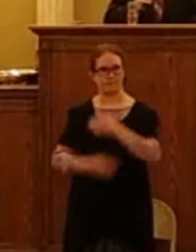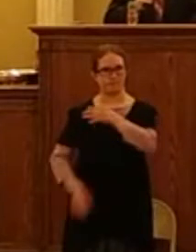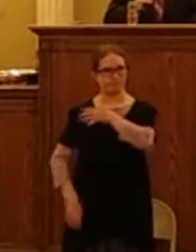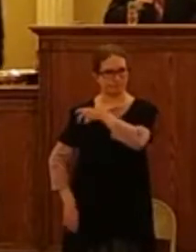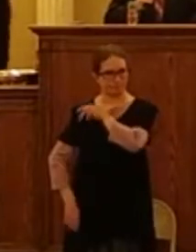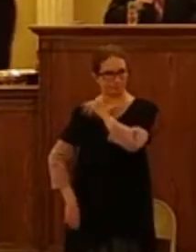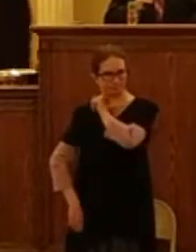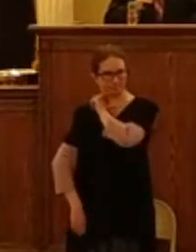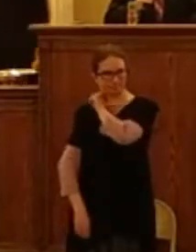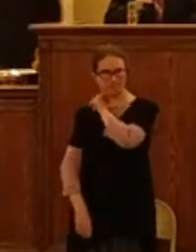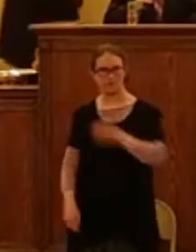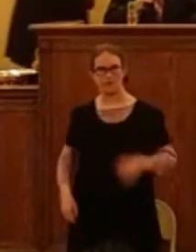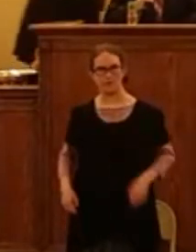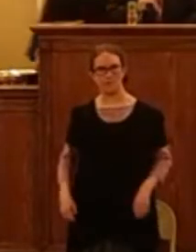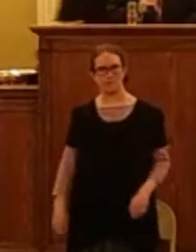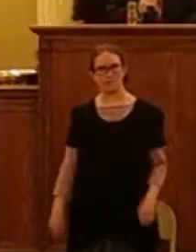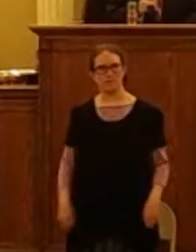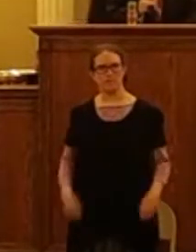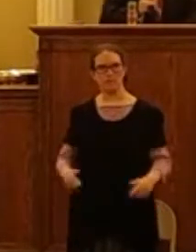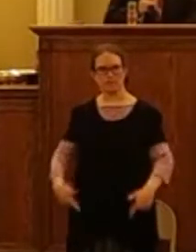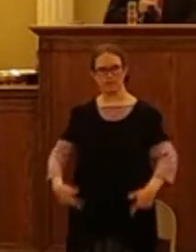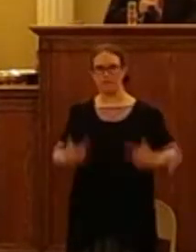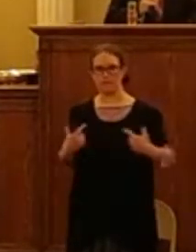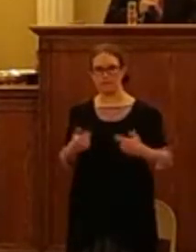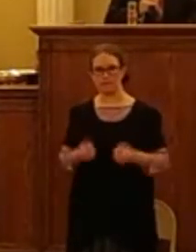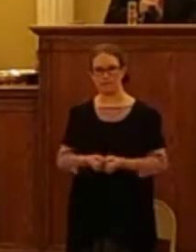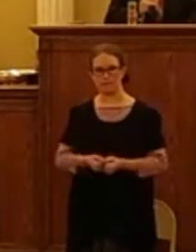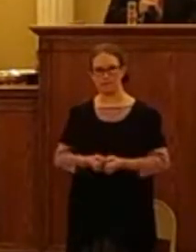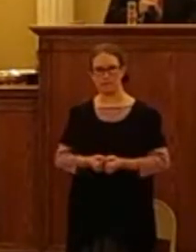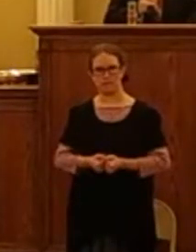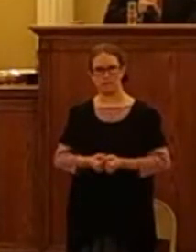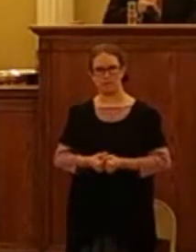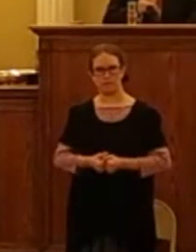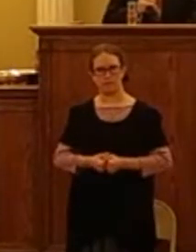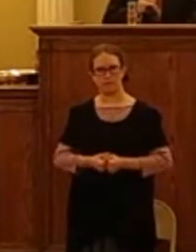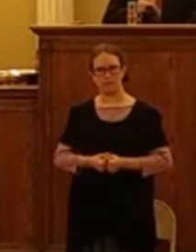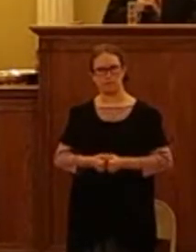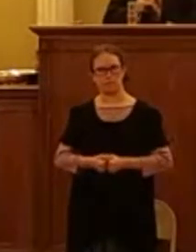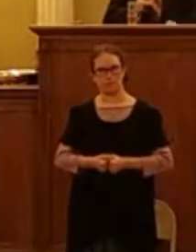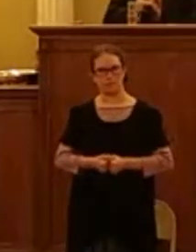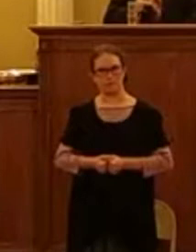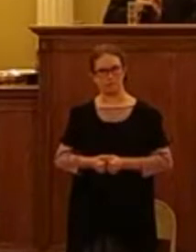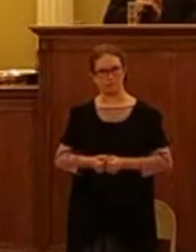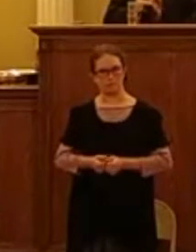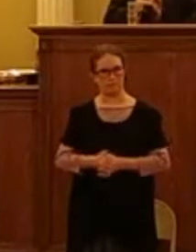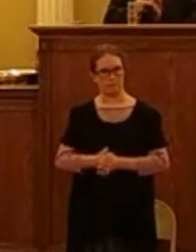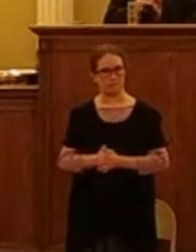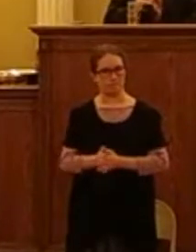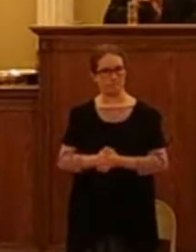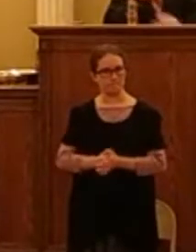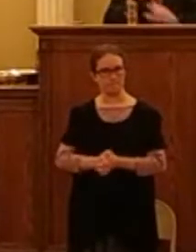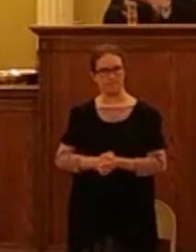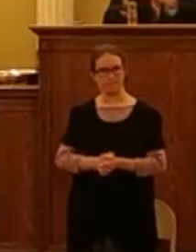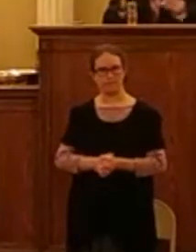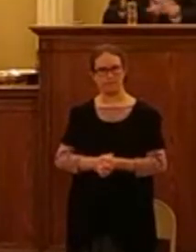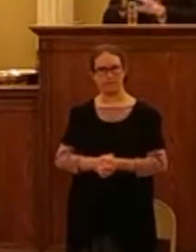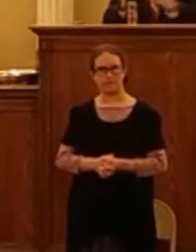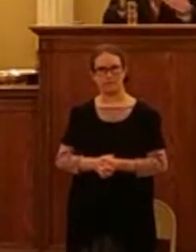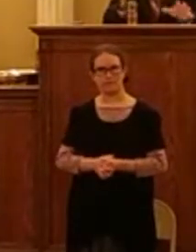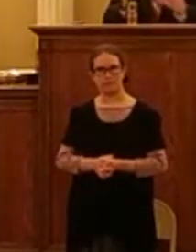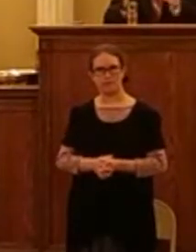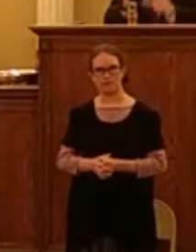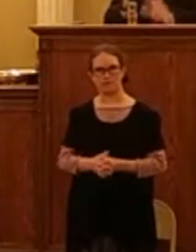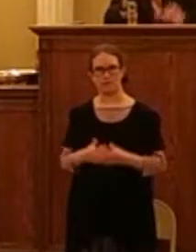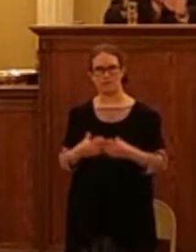sir. You will live for it. Come on, in Jesus' name. Hallelujah. We've got to kind